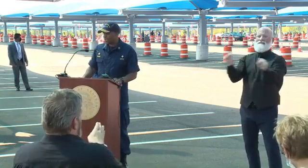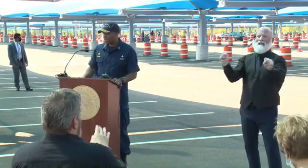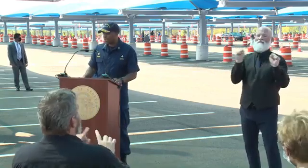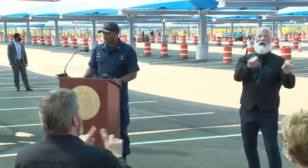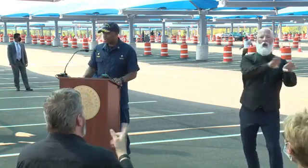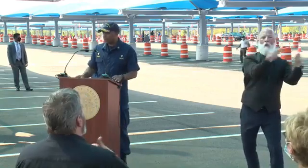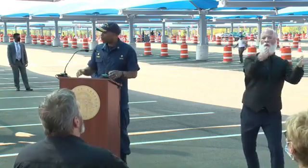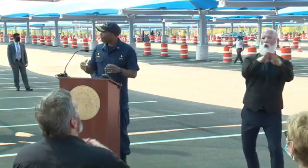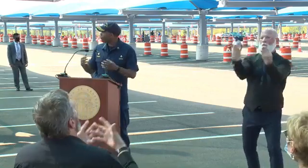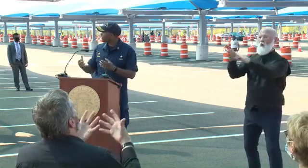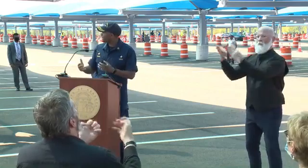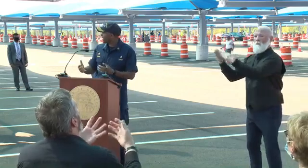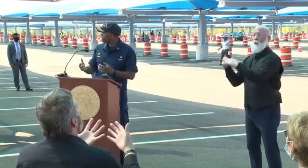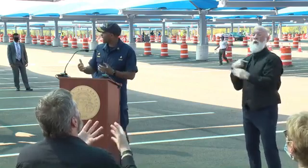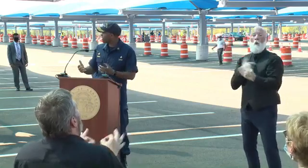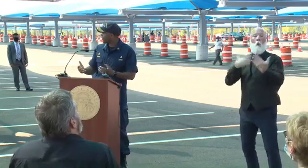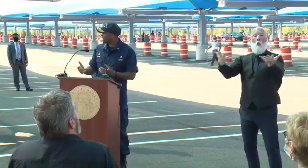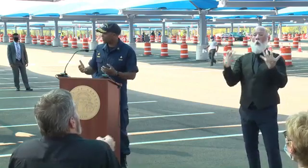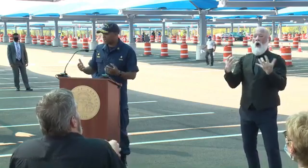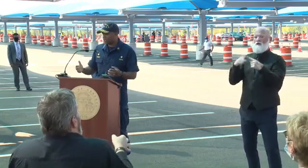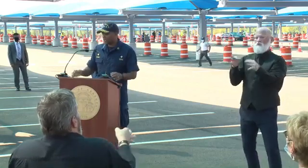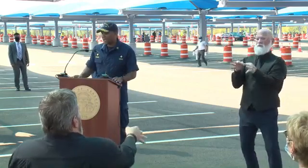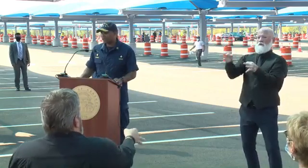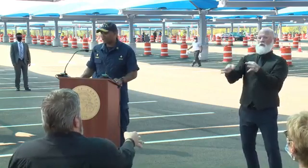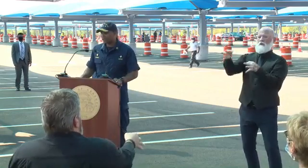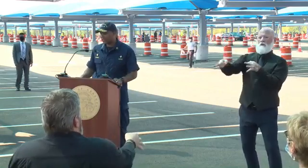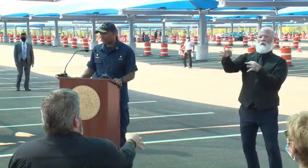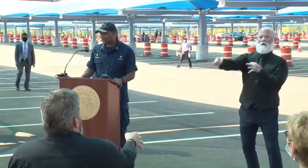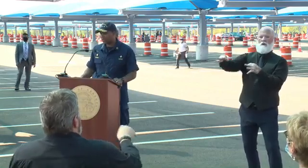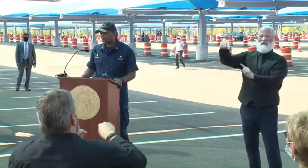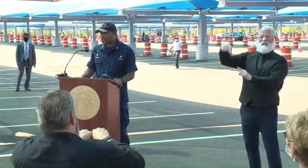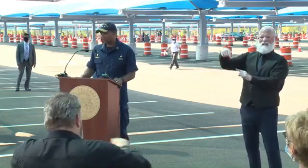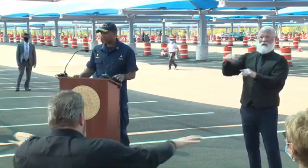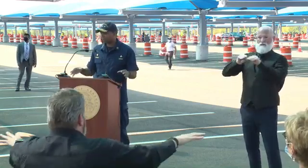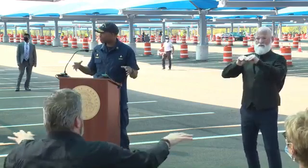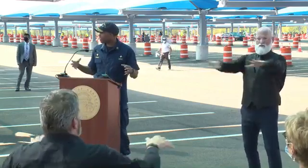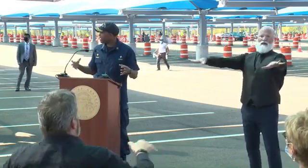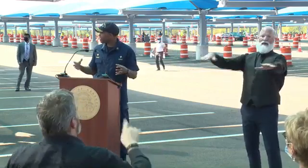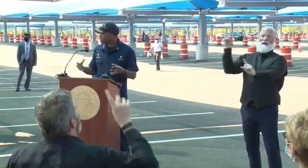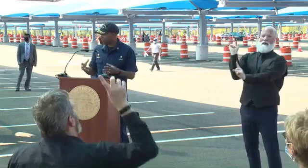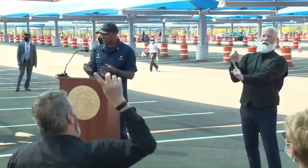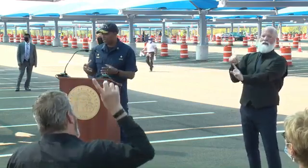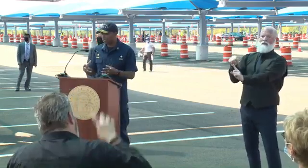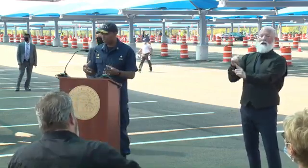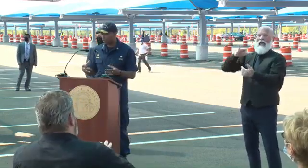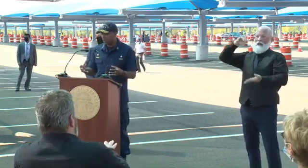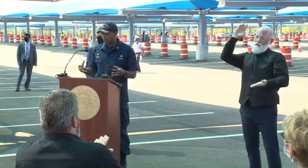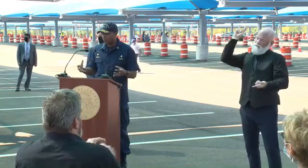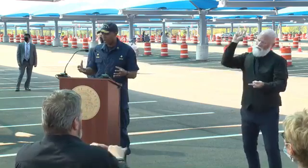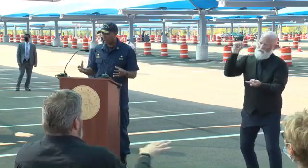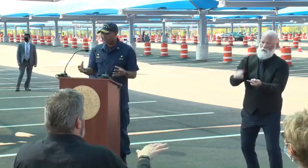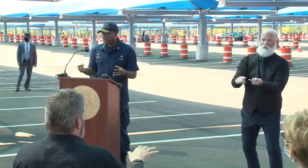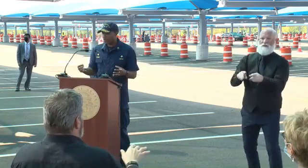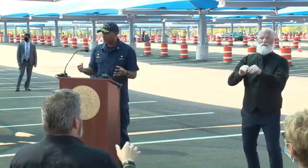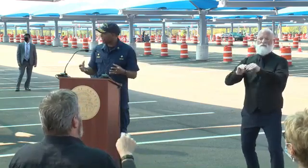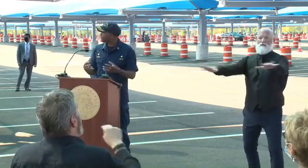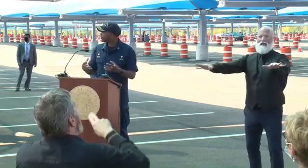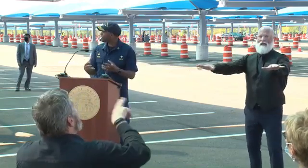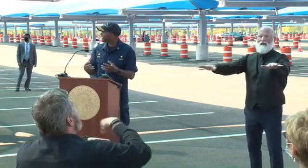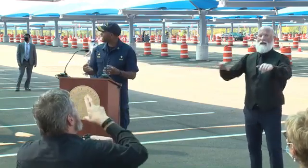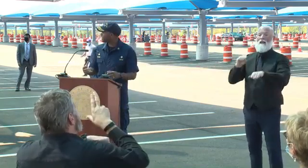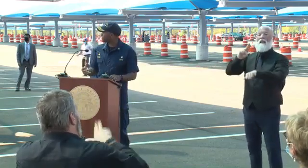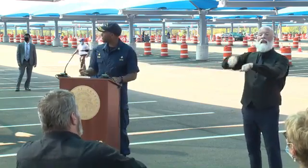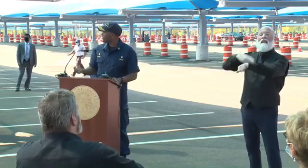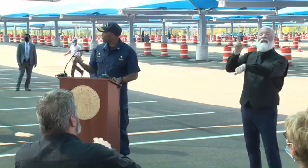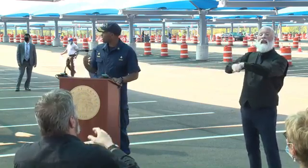time until we can get more point-of-care tests developed, and the National Institutes of Health has a great initiative where, really